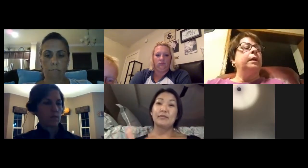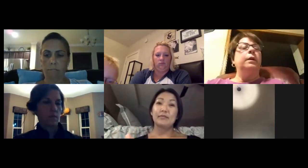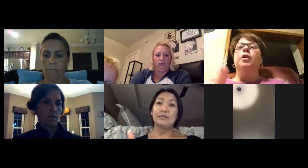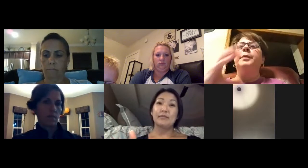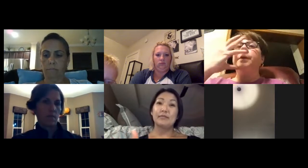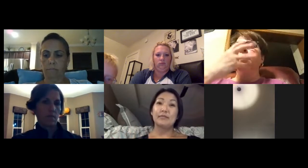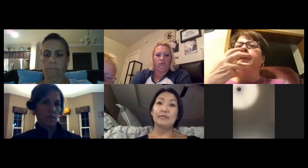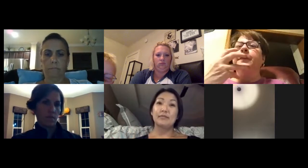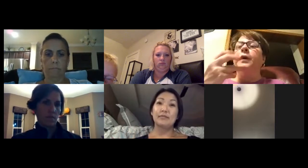you're beautiful.